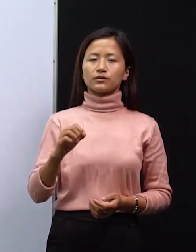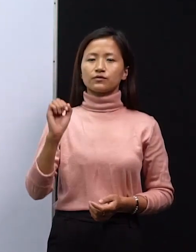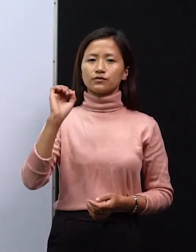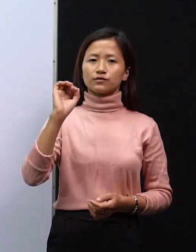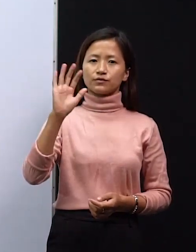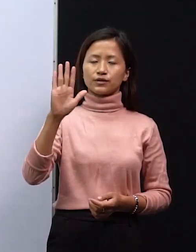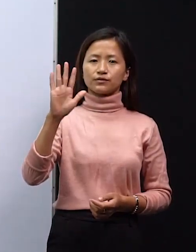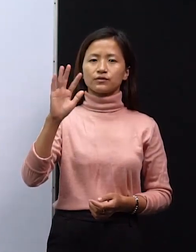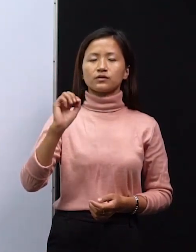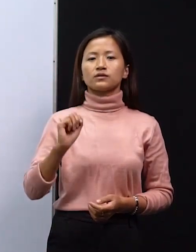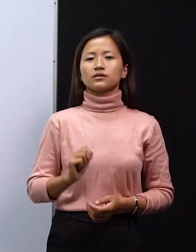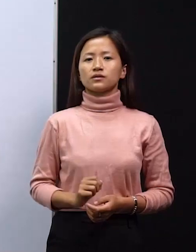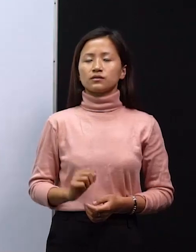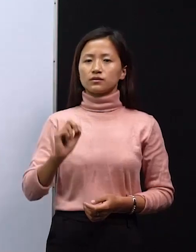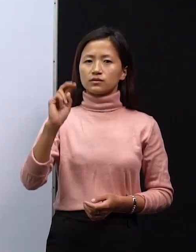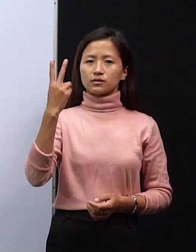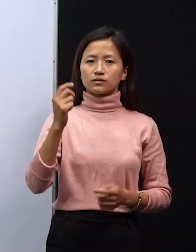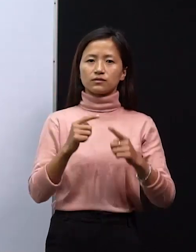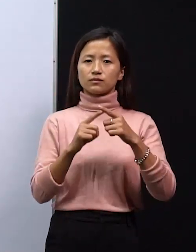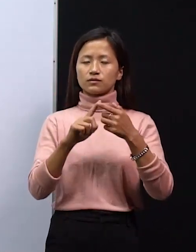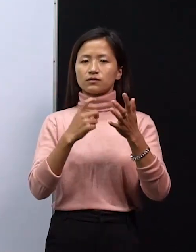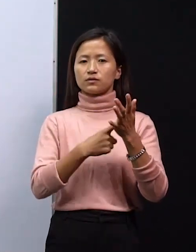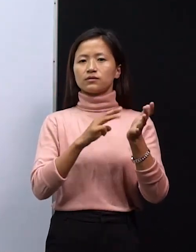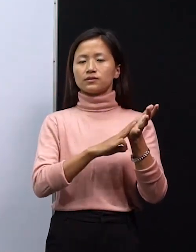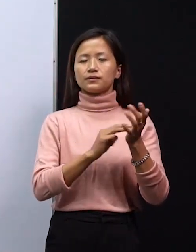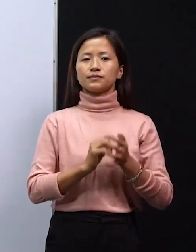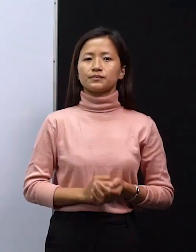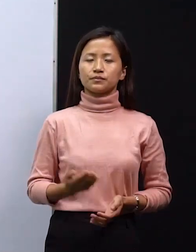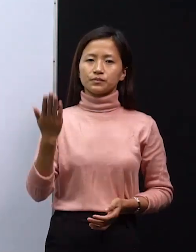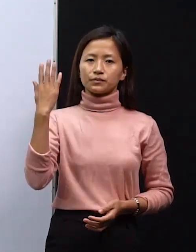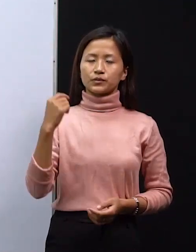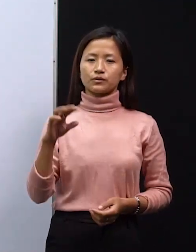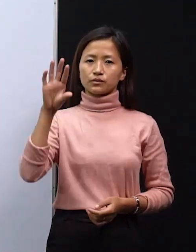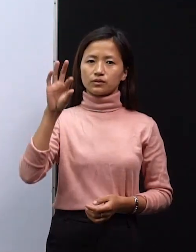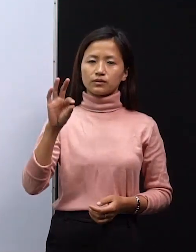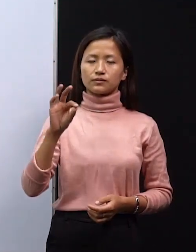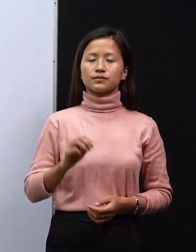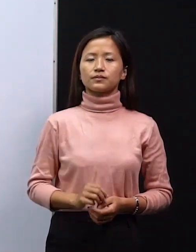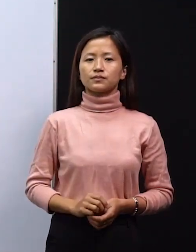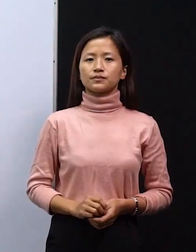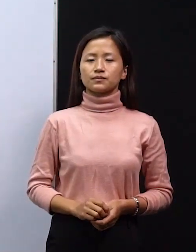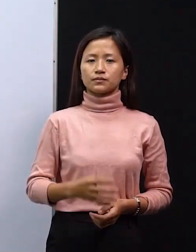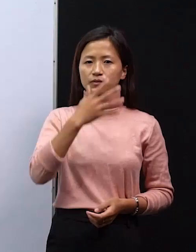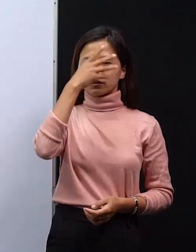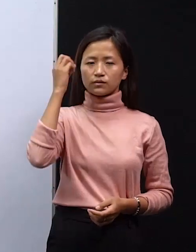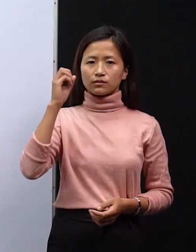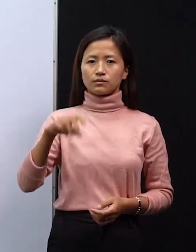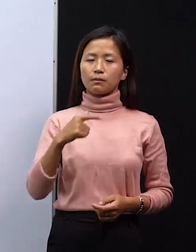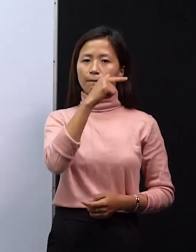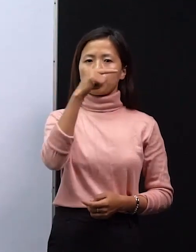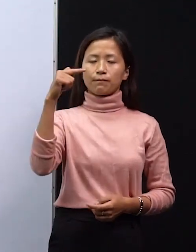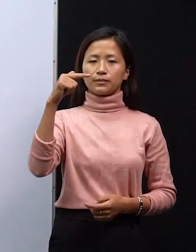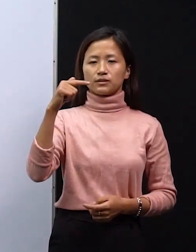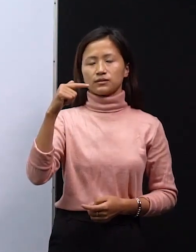going to multiply with the second term. Now, before we do that, there is a minus sign here. Do not forget to put that minus